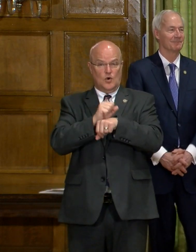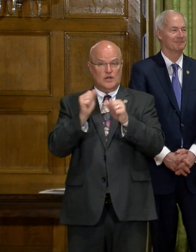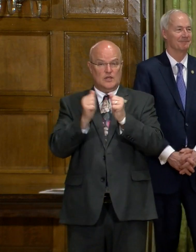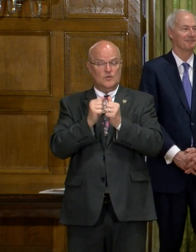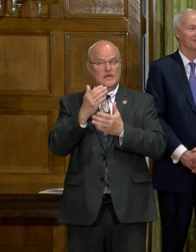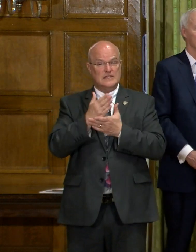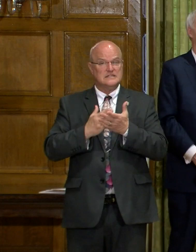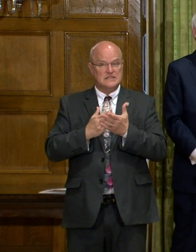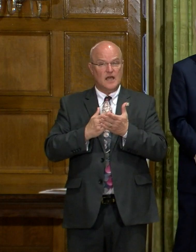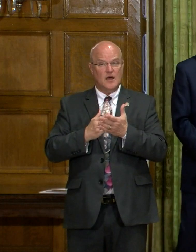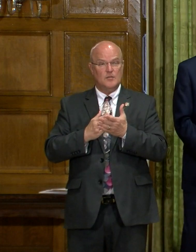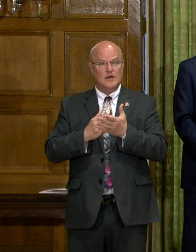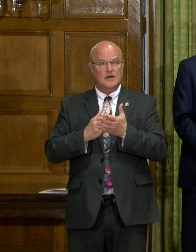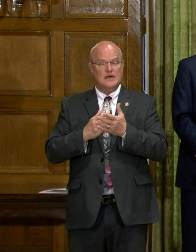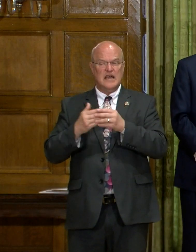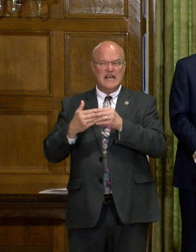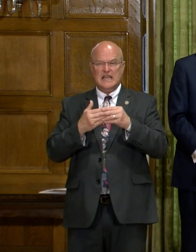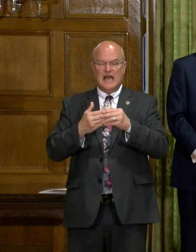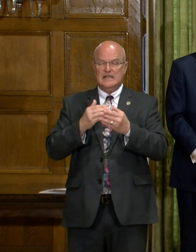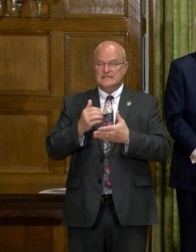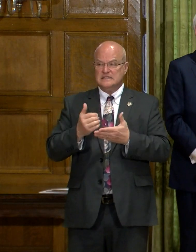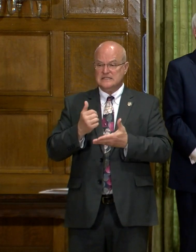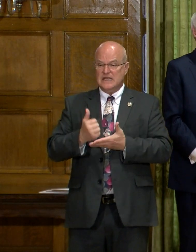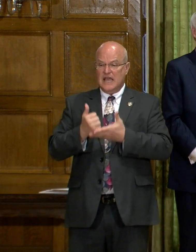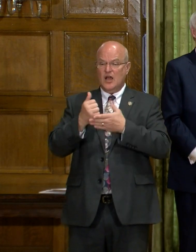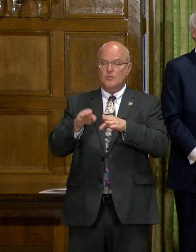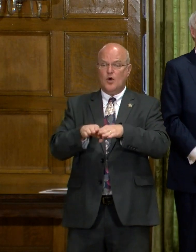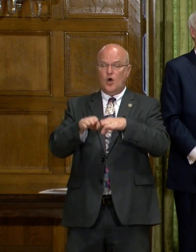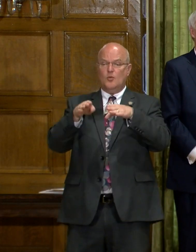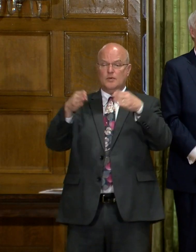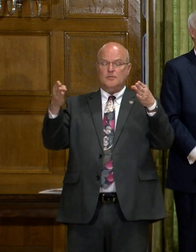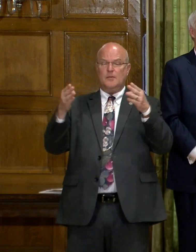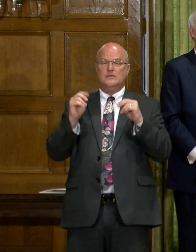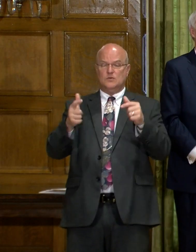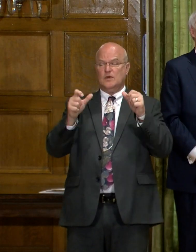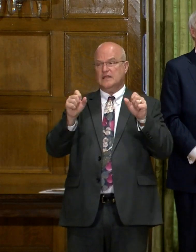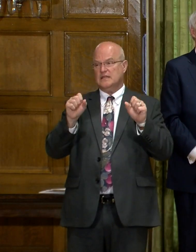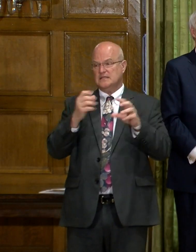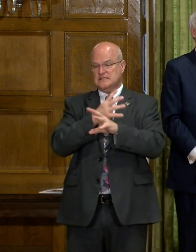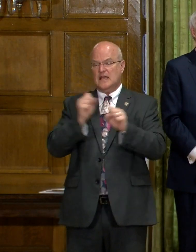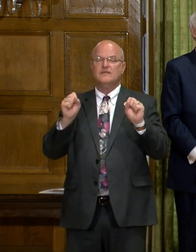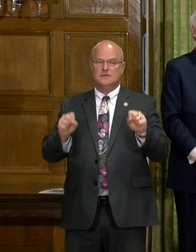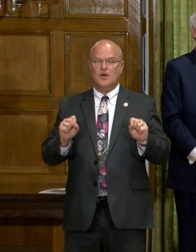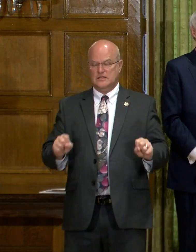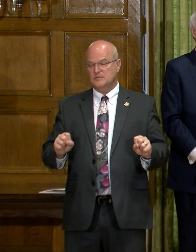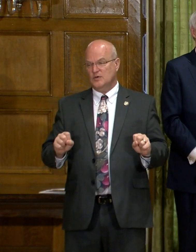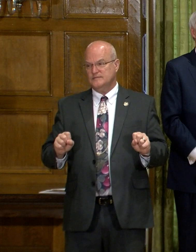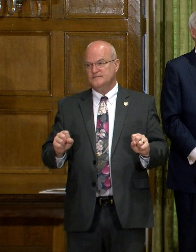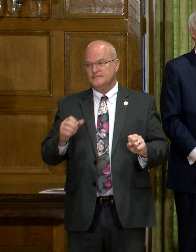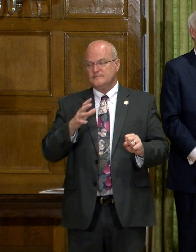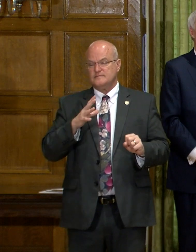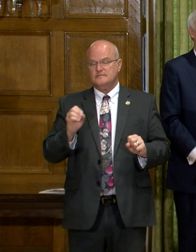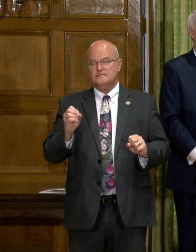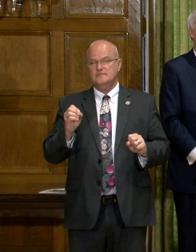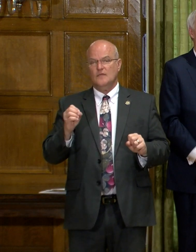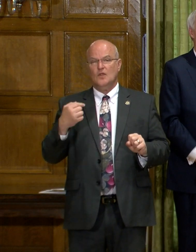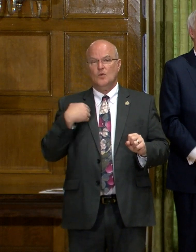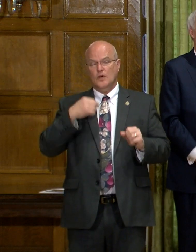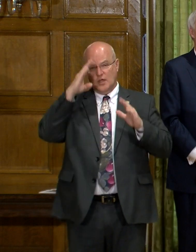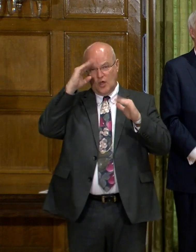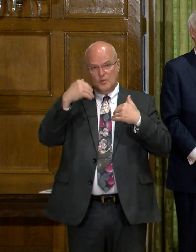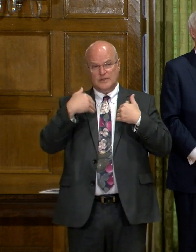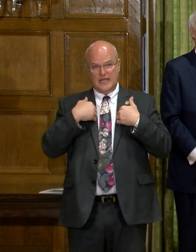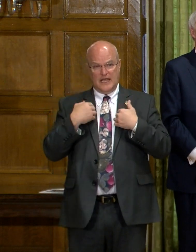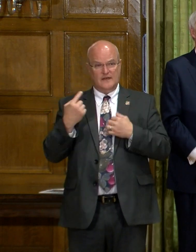on some guidance to help open those offices as quickly and as safely as possible, and we hope to